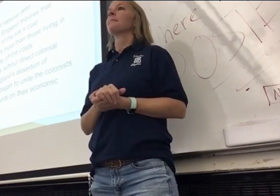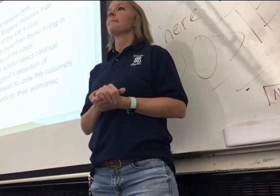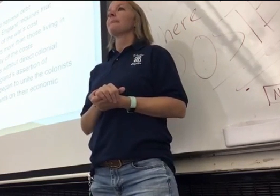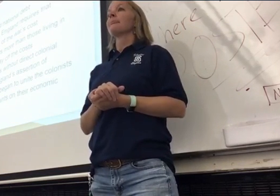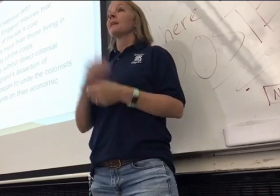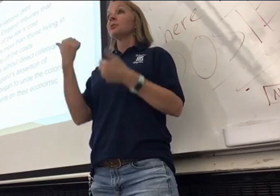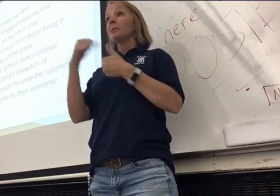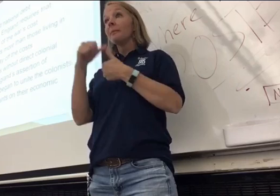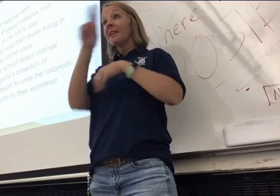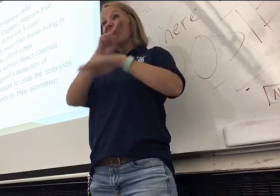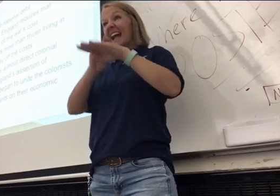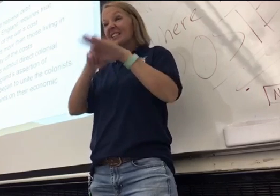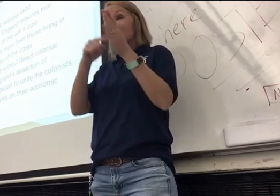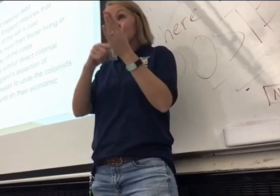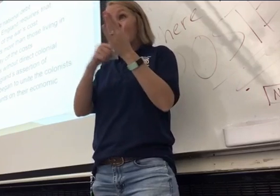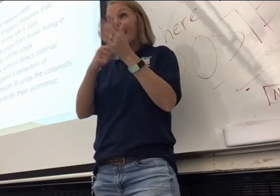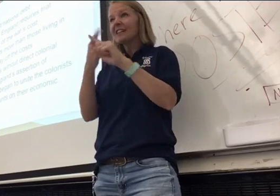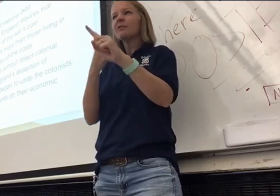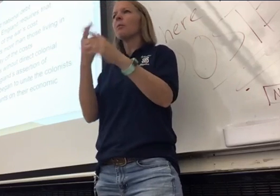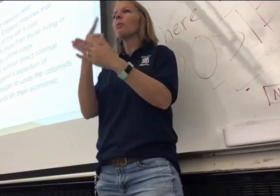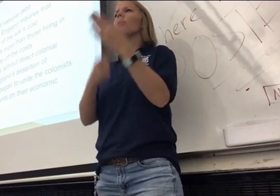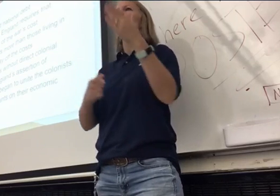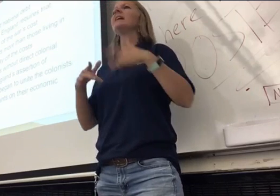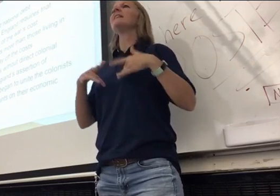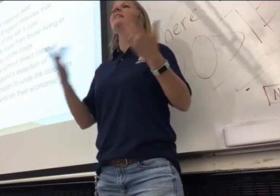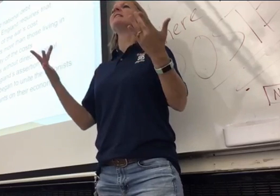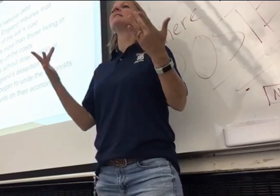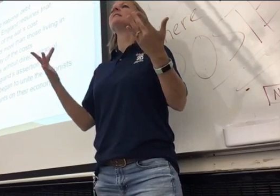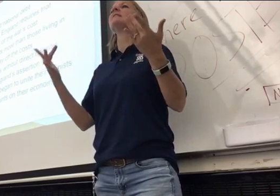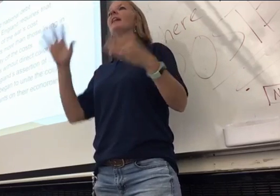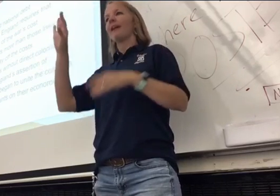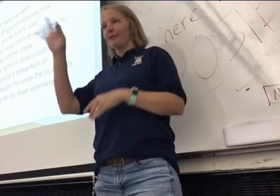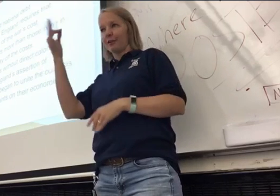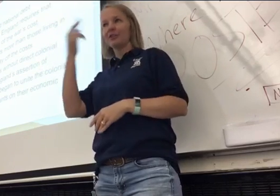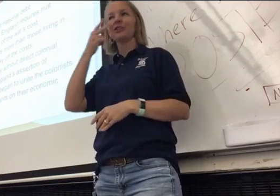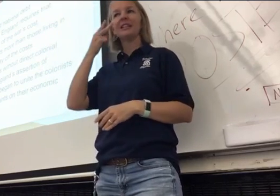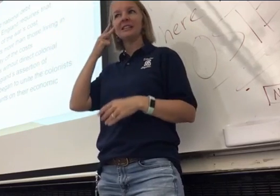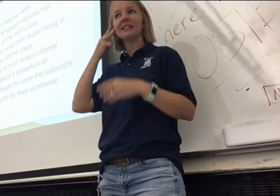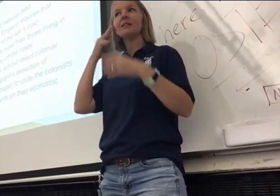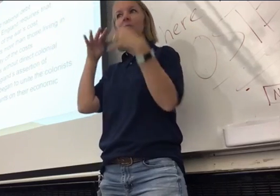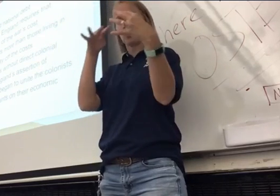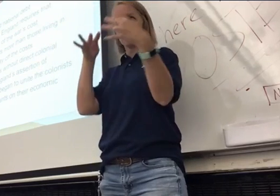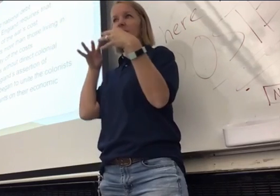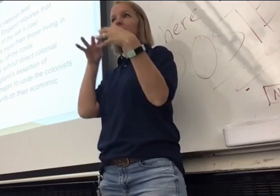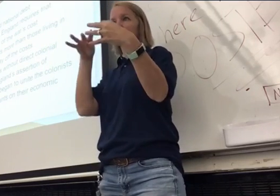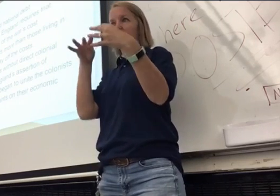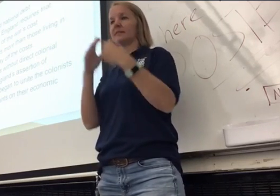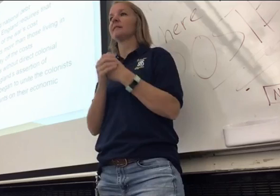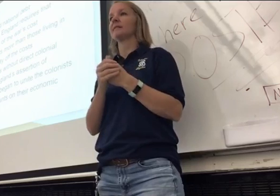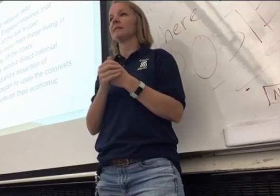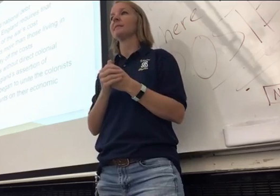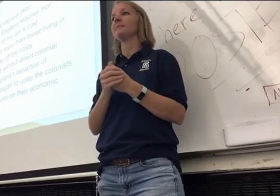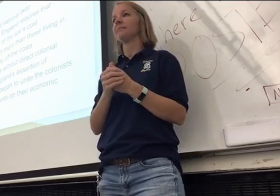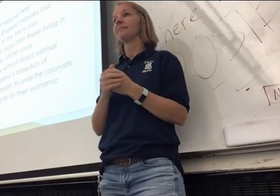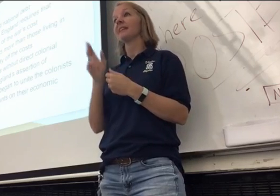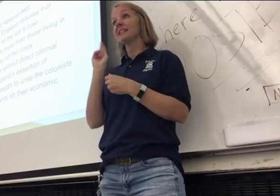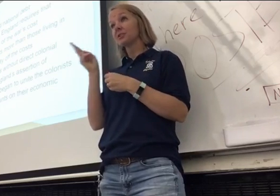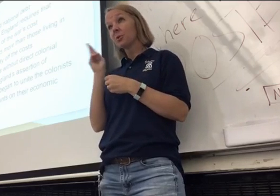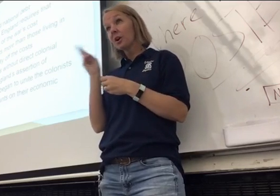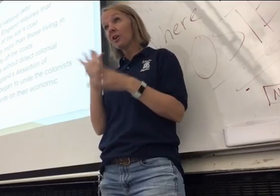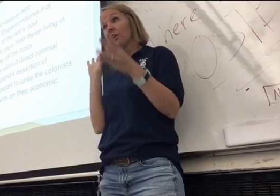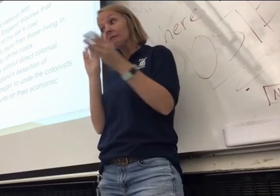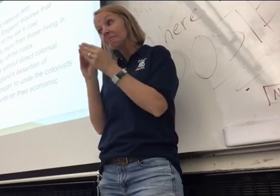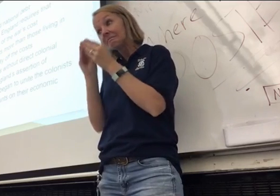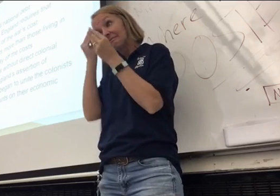So remember that national debt is going to come from what event? French and Indian War. Your historical context, you have all this